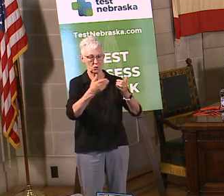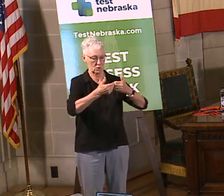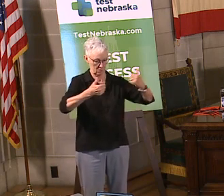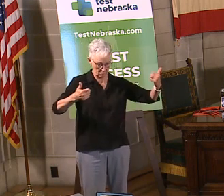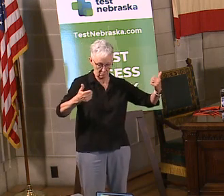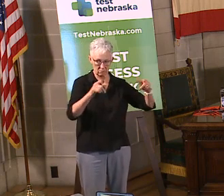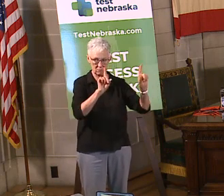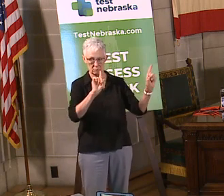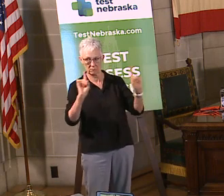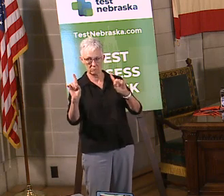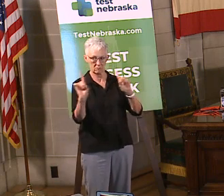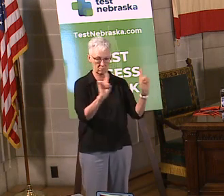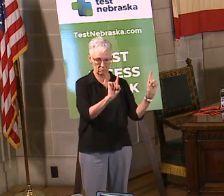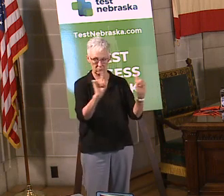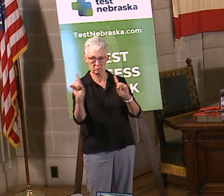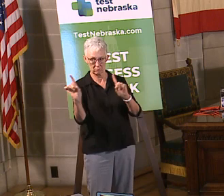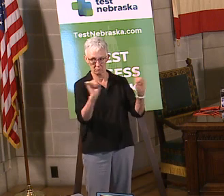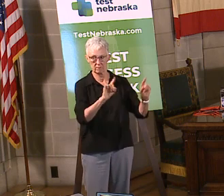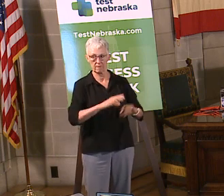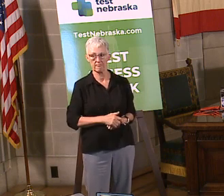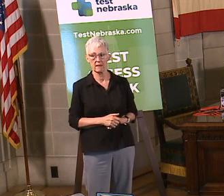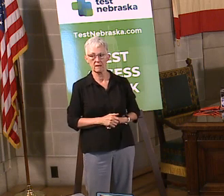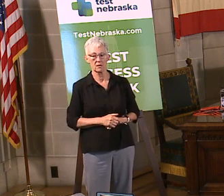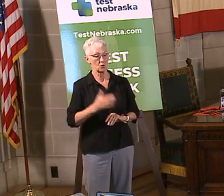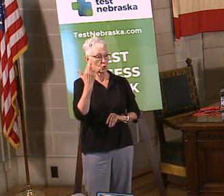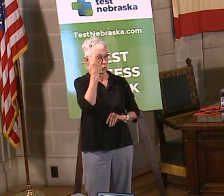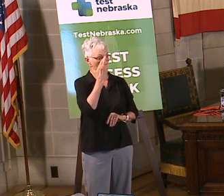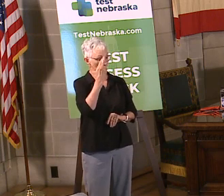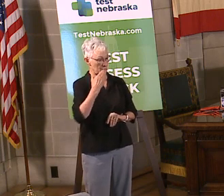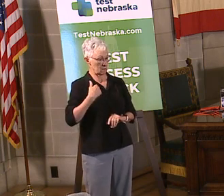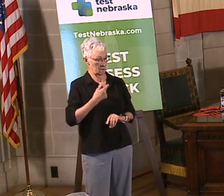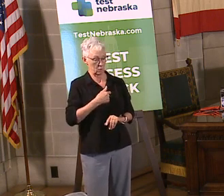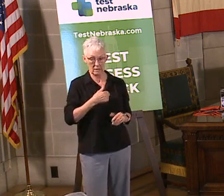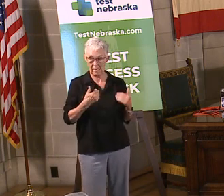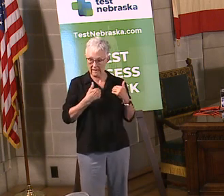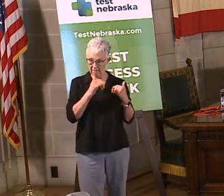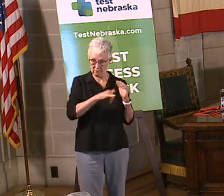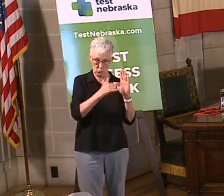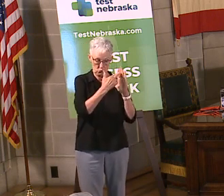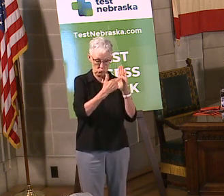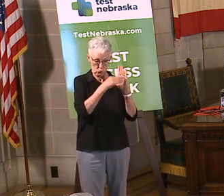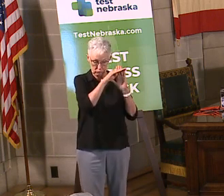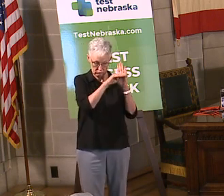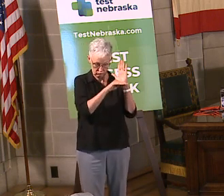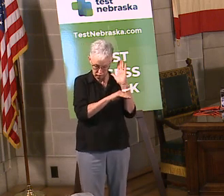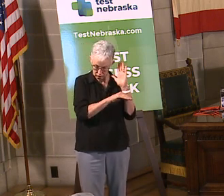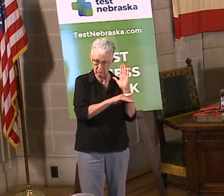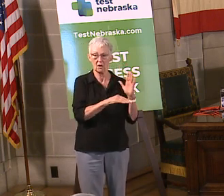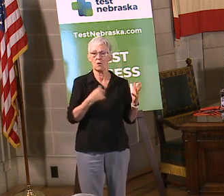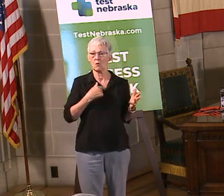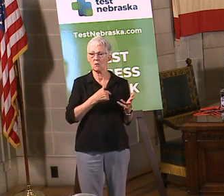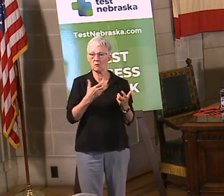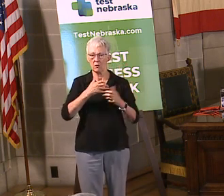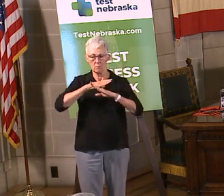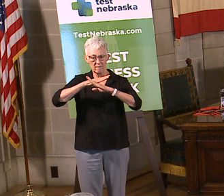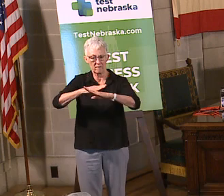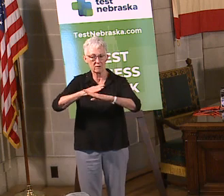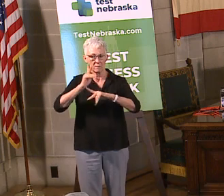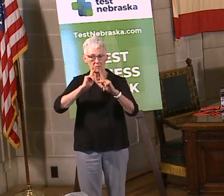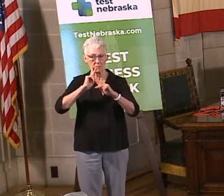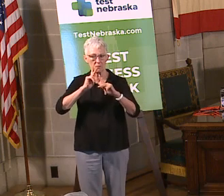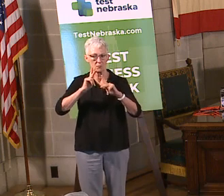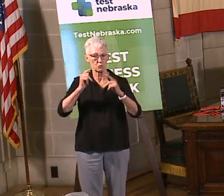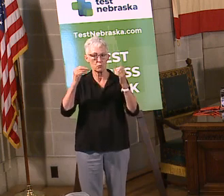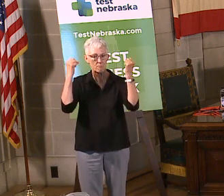been designed to make sure that we slow the spread of virus so that we don't overwhelm the healthcare system. And we've been incredibly successful in doing